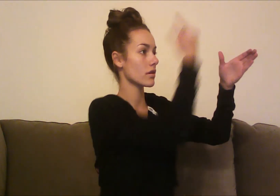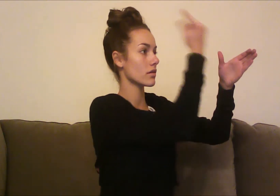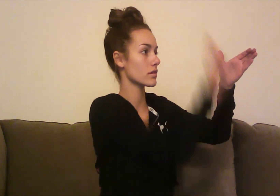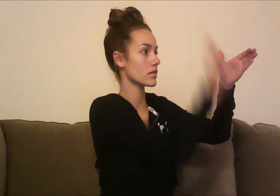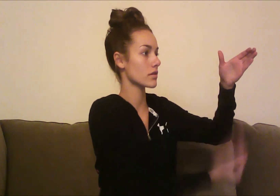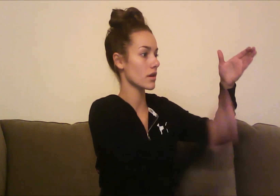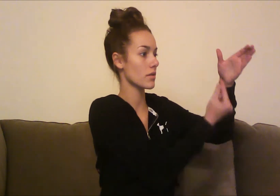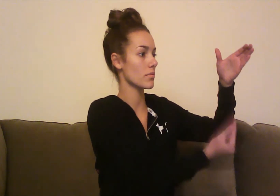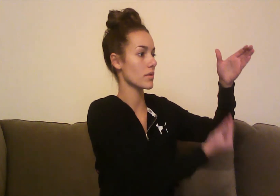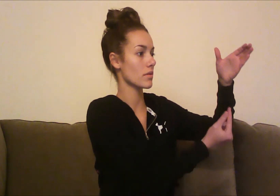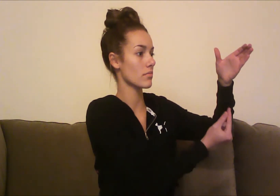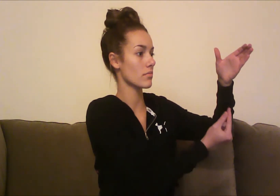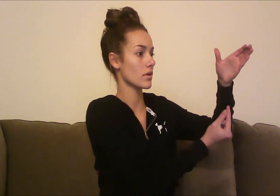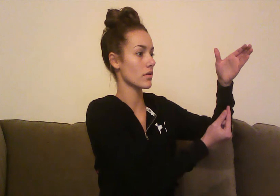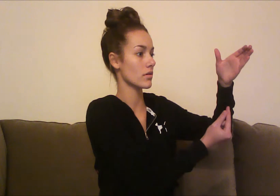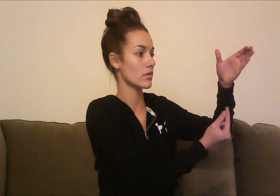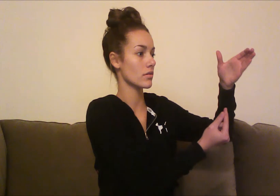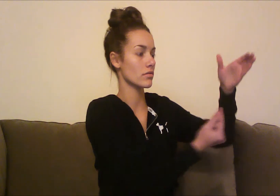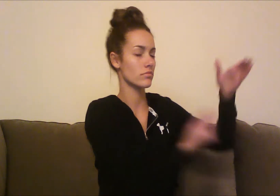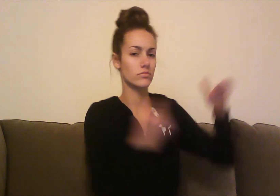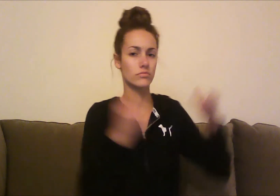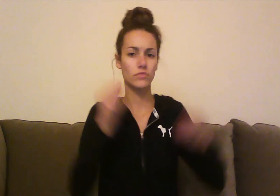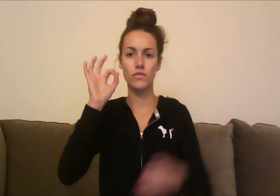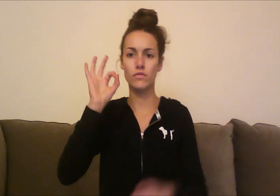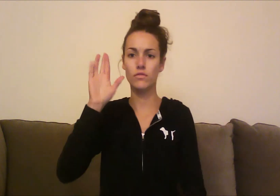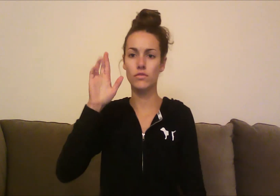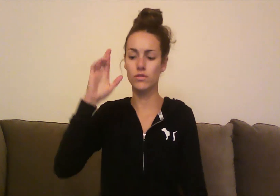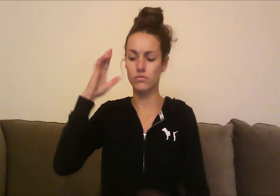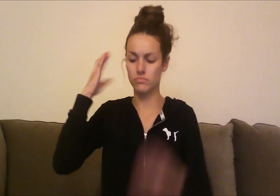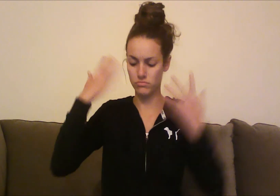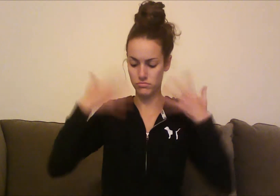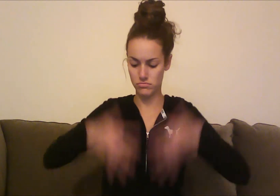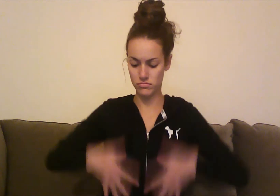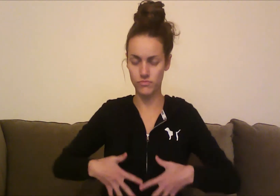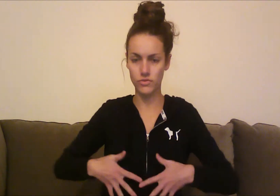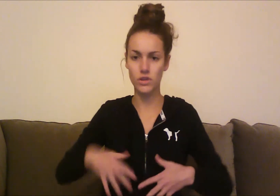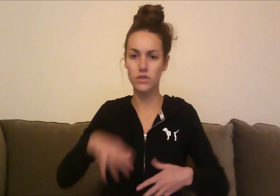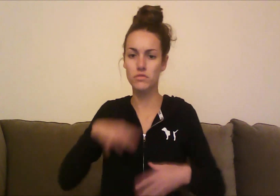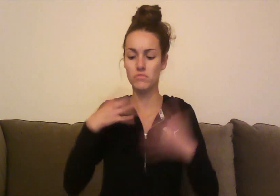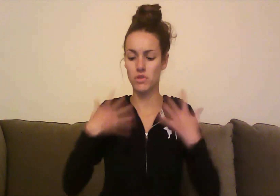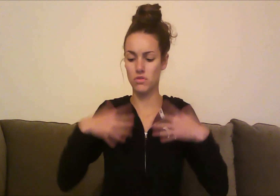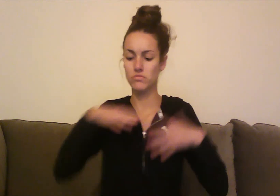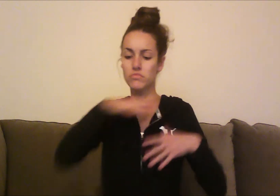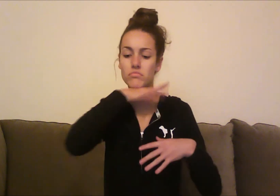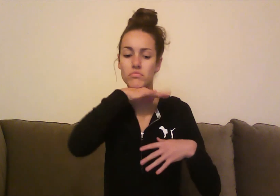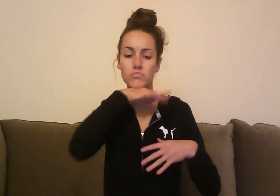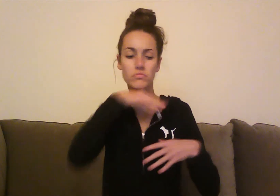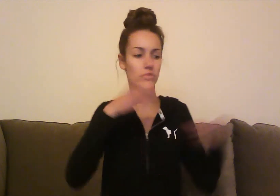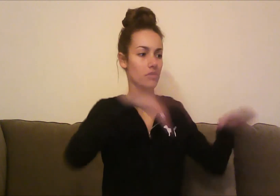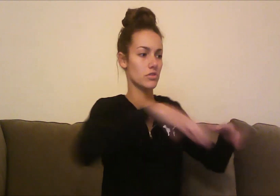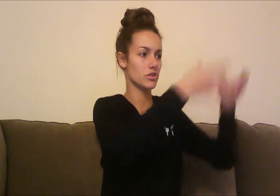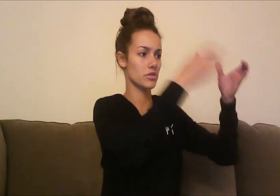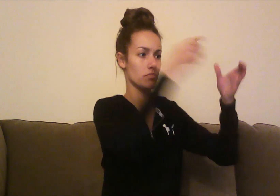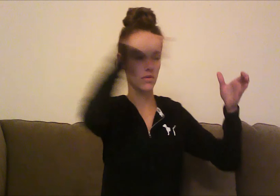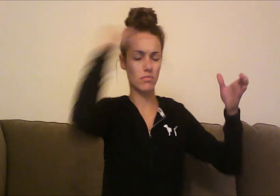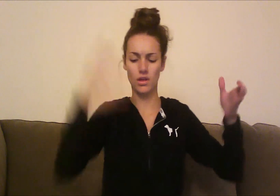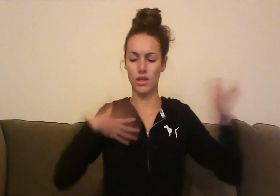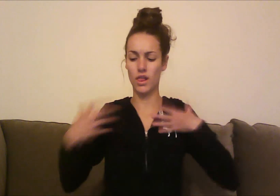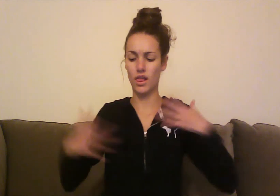Nicholas came with a bound. He was dressed all in fur from his head to his foot, and his clothes that he wore all tarnished with ash and soot.